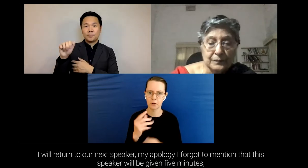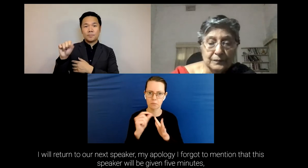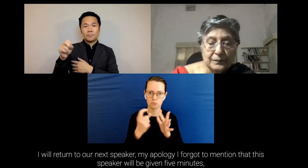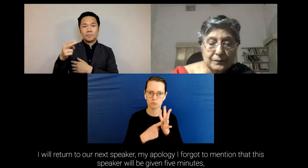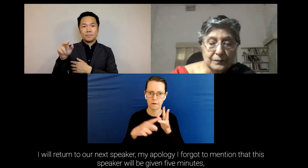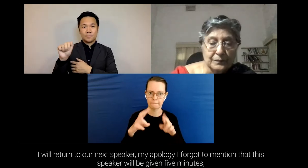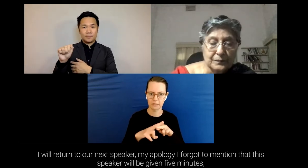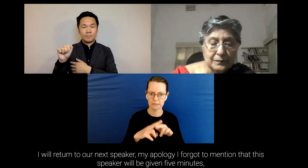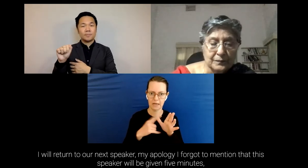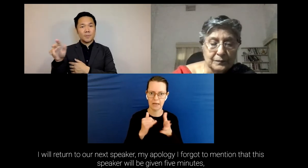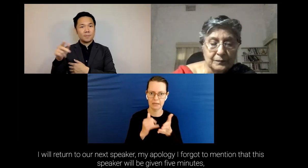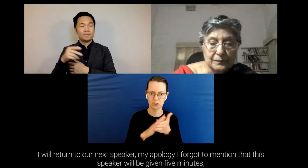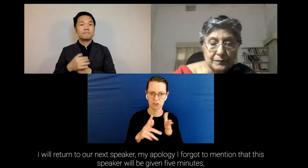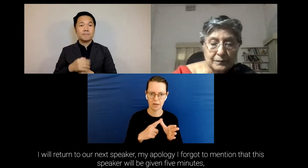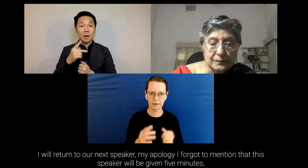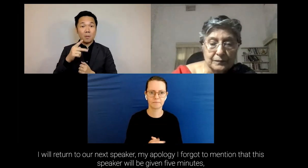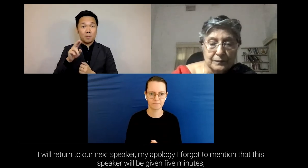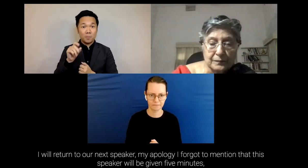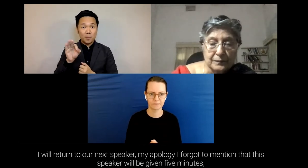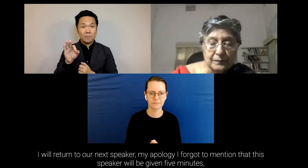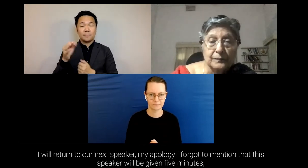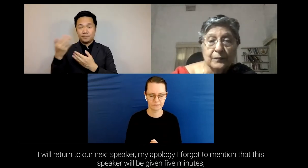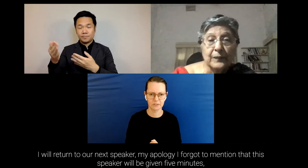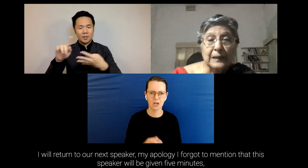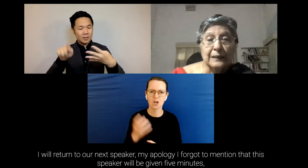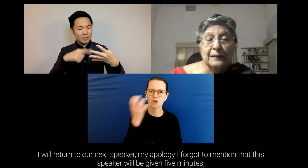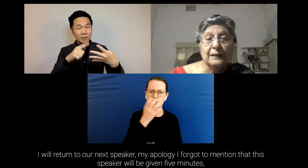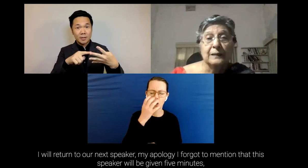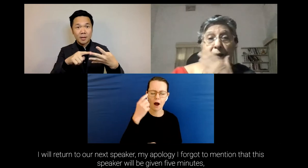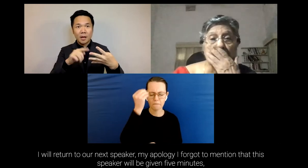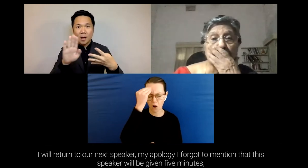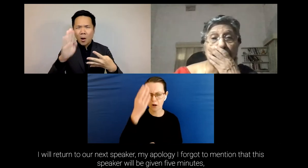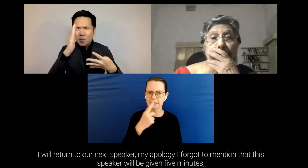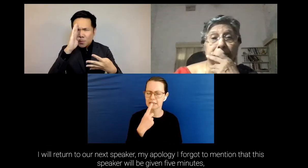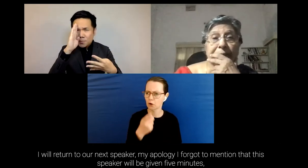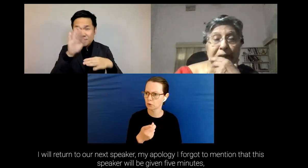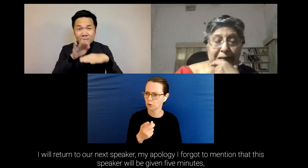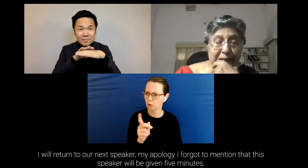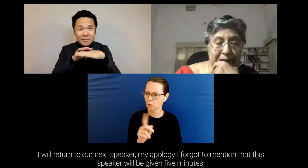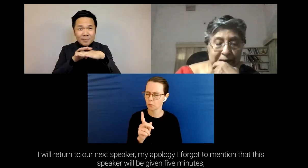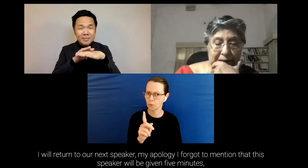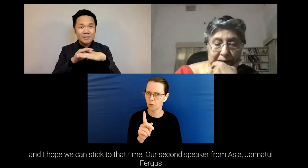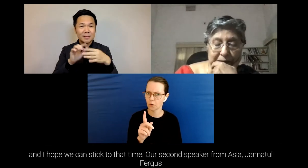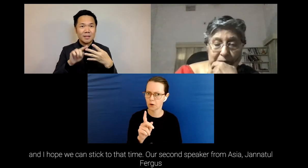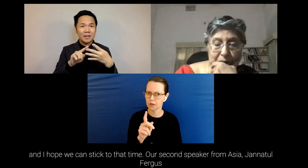We will turn to our next speaker, and my apology, I forgot to mention that each speaker will be given